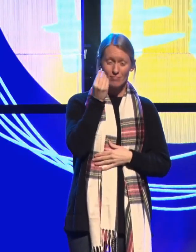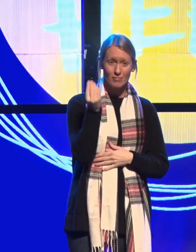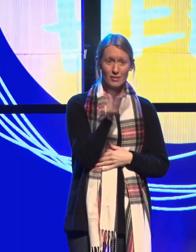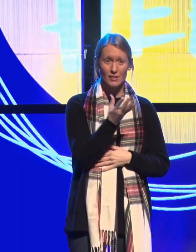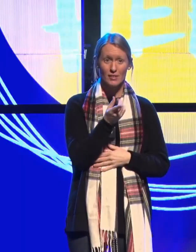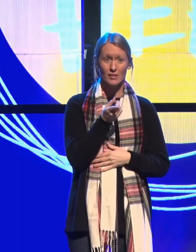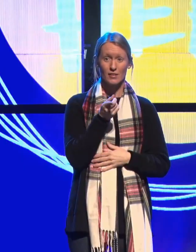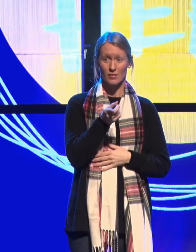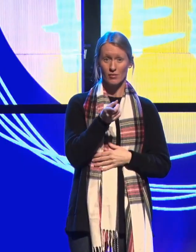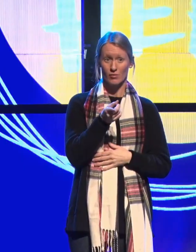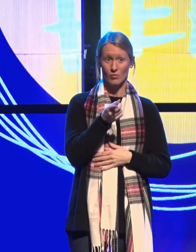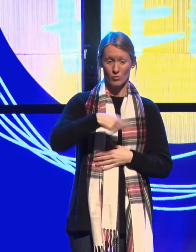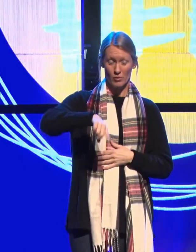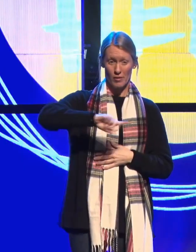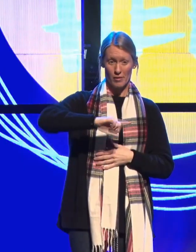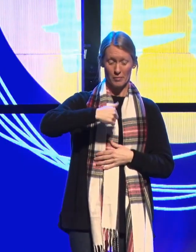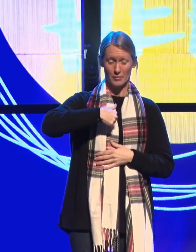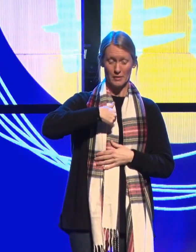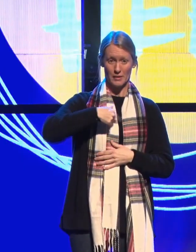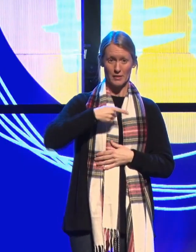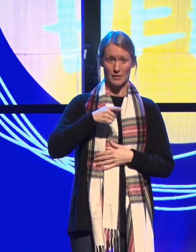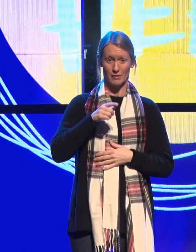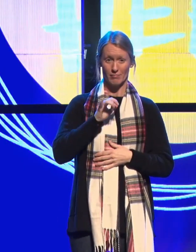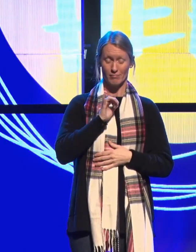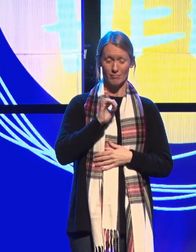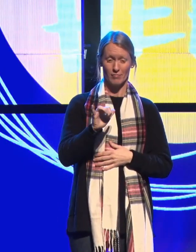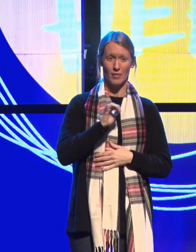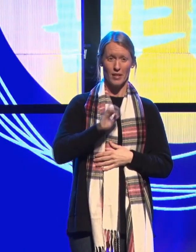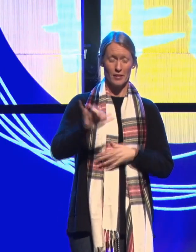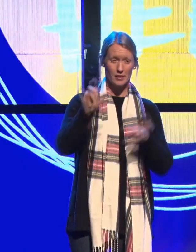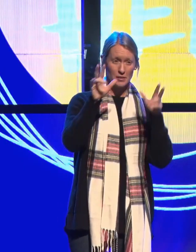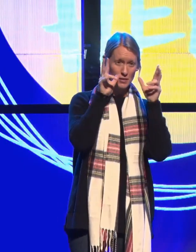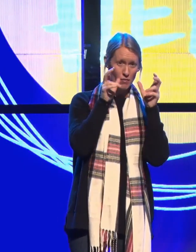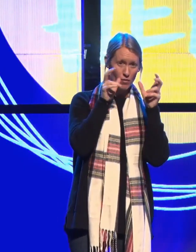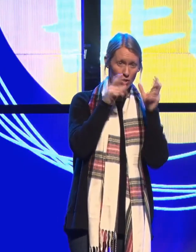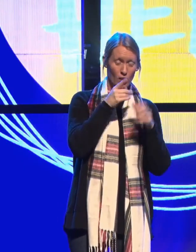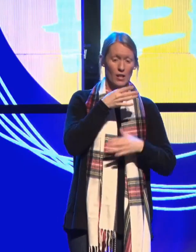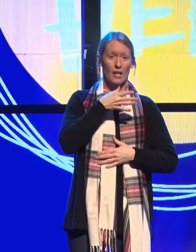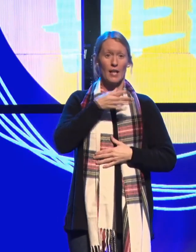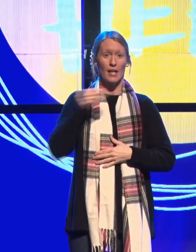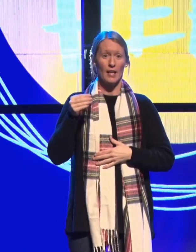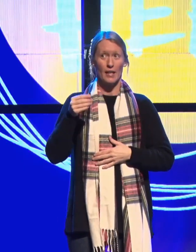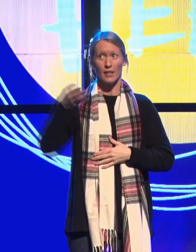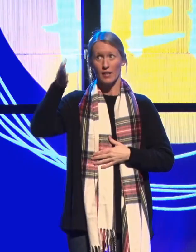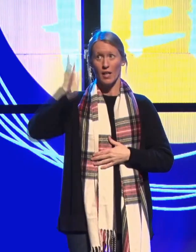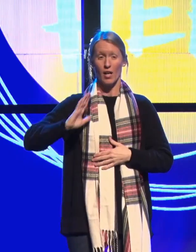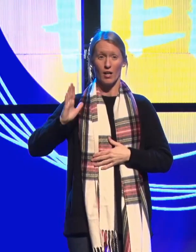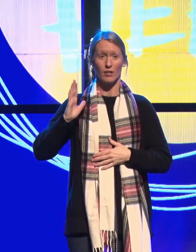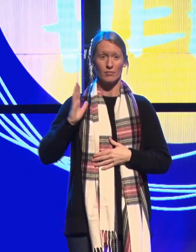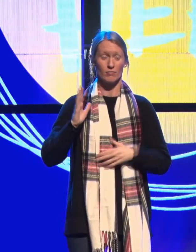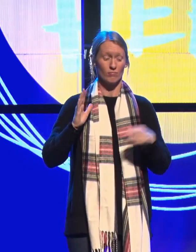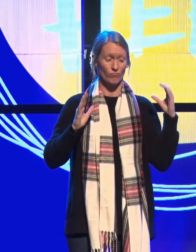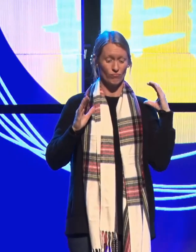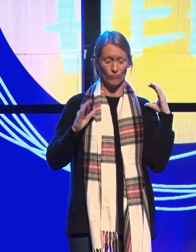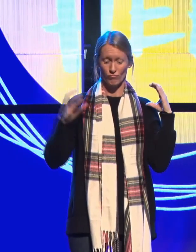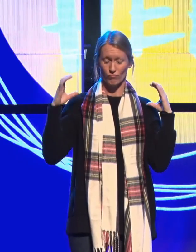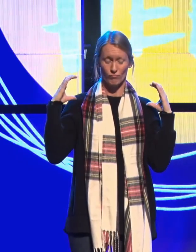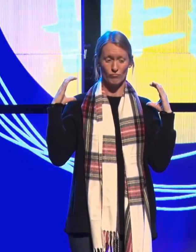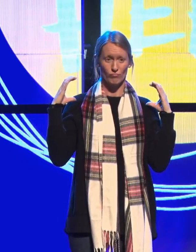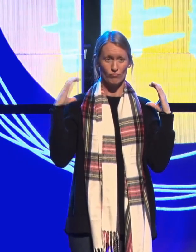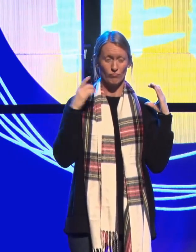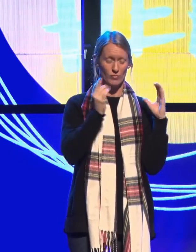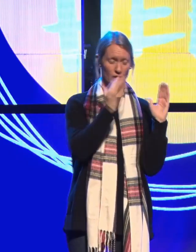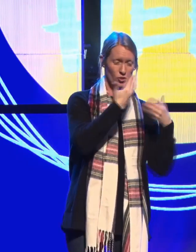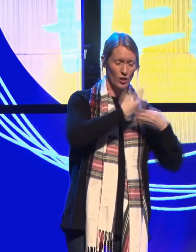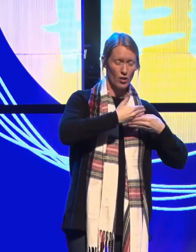just as much the devil as we are God. Like, there is the shadow side to who we are, and there's the light side to who we are,